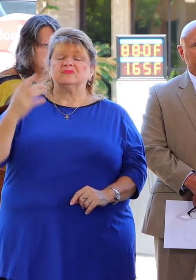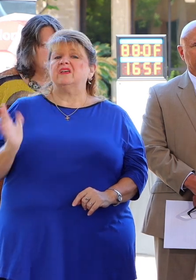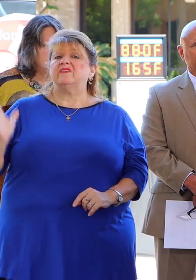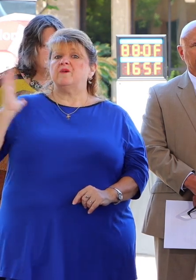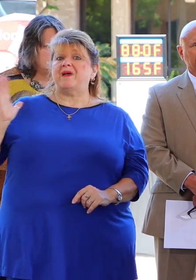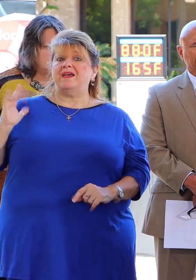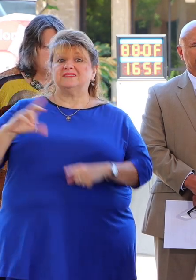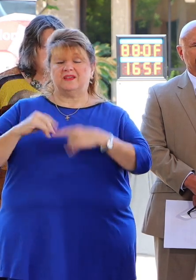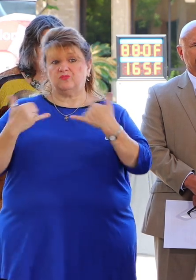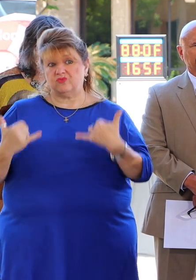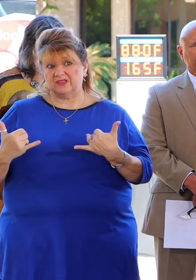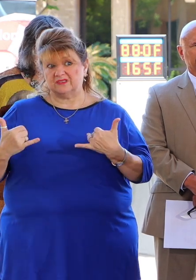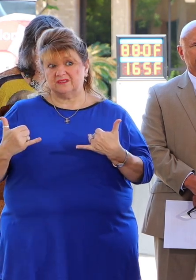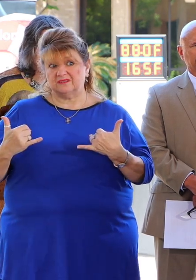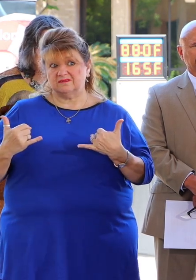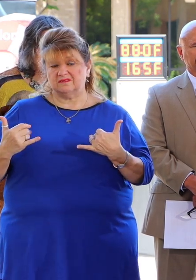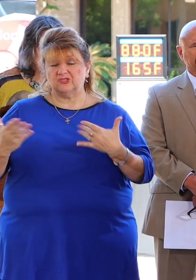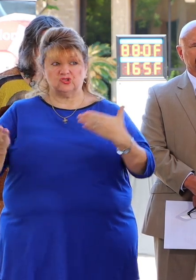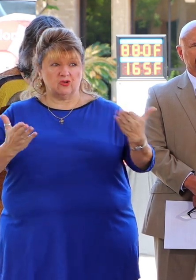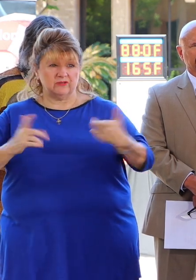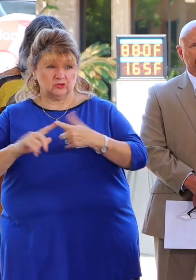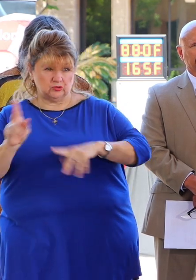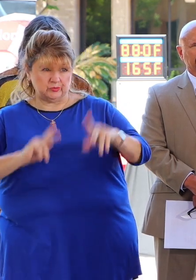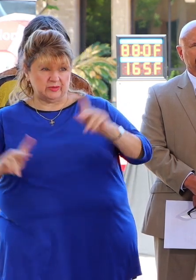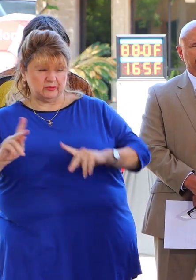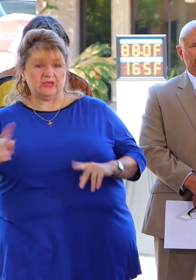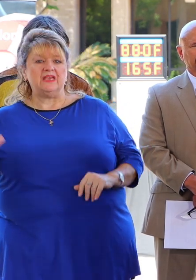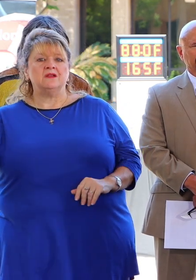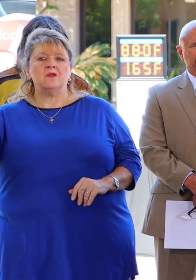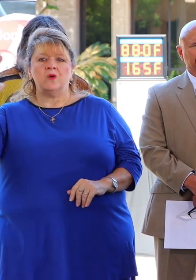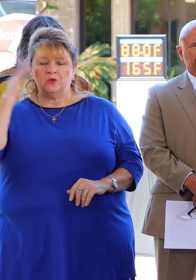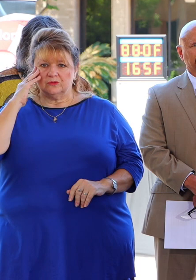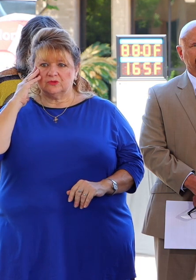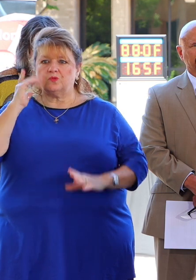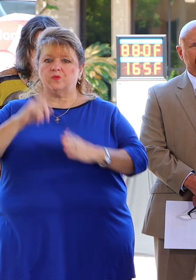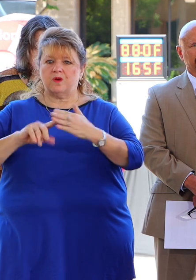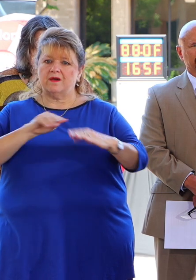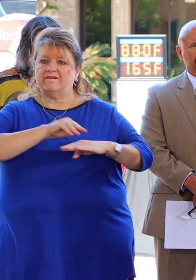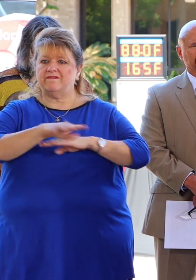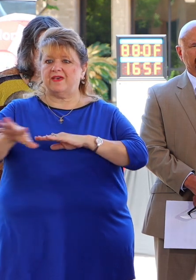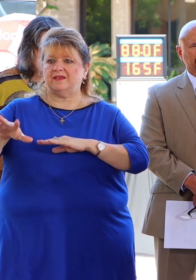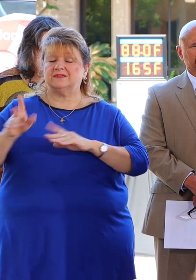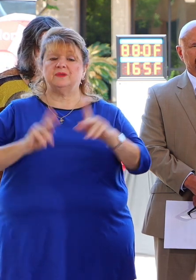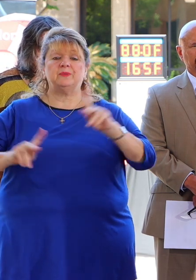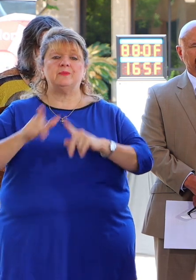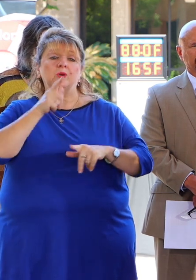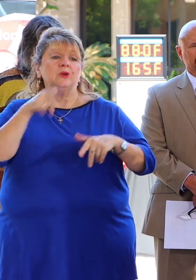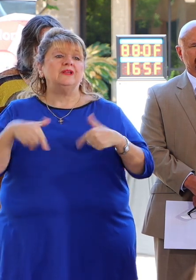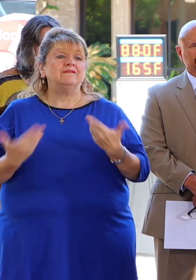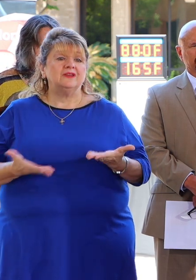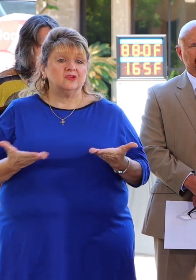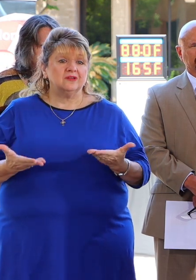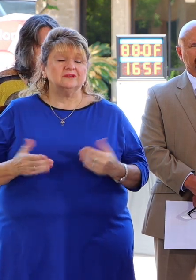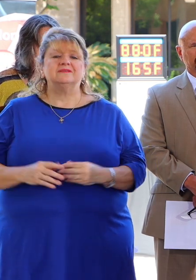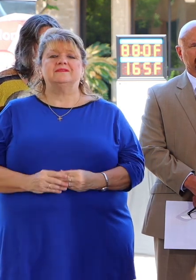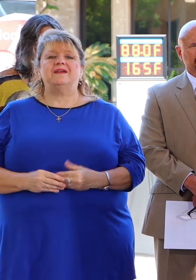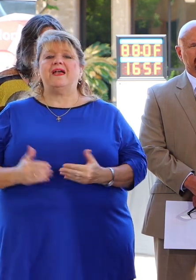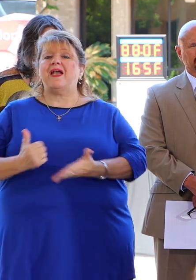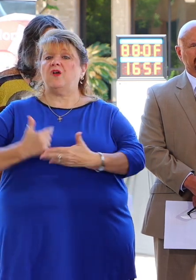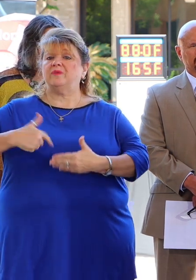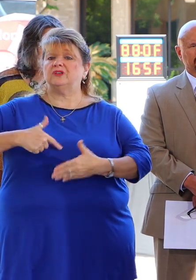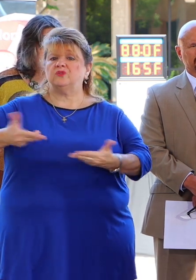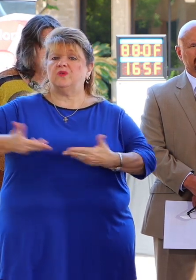public service, he knows firsthand the issues that affect our citizens and their families. Help me